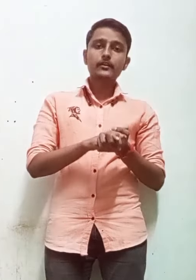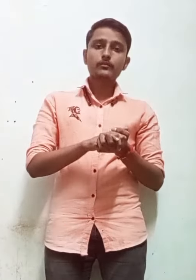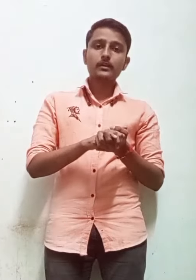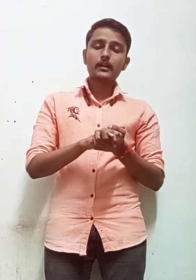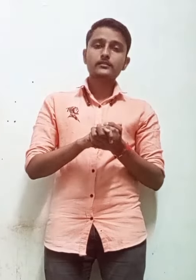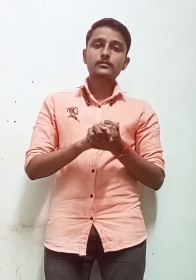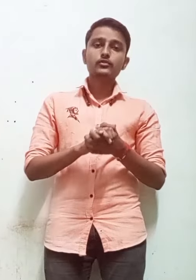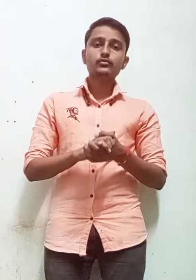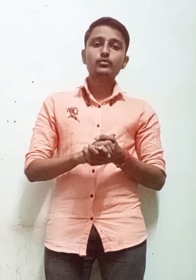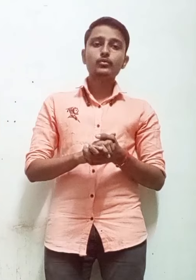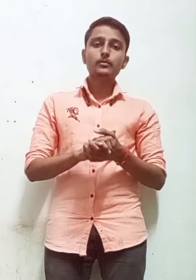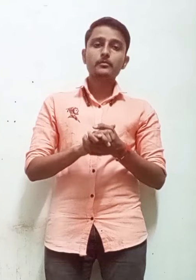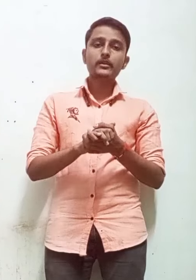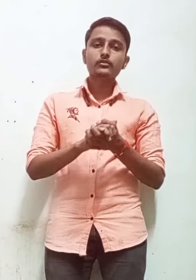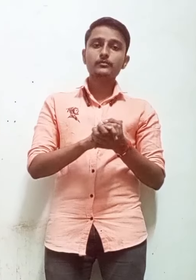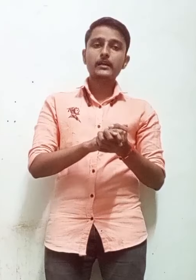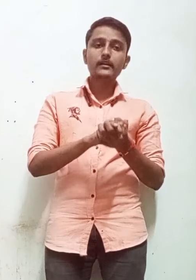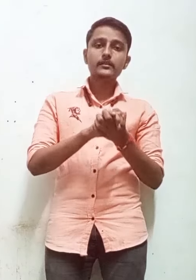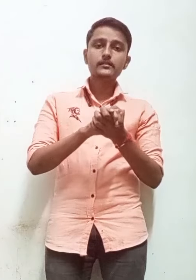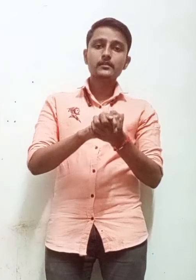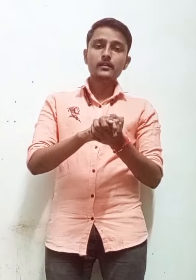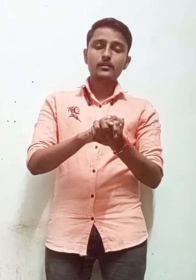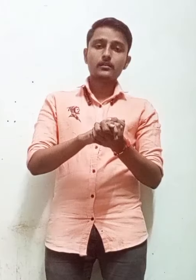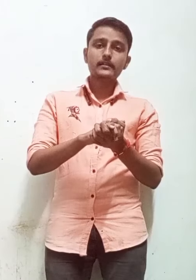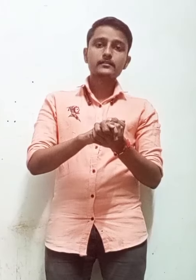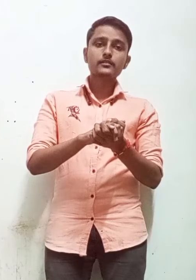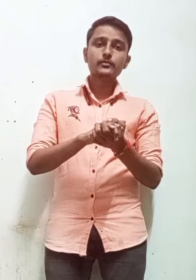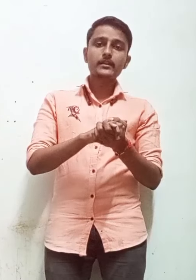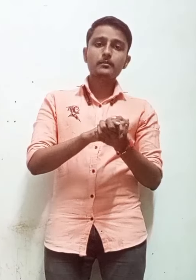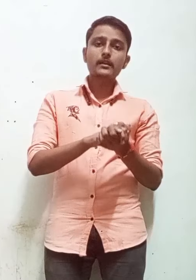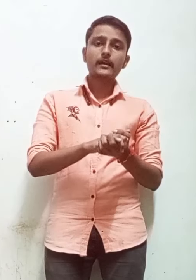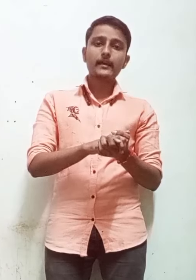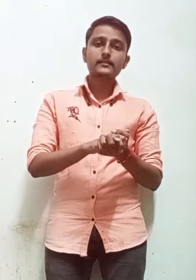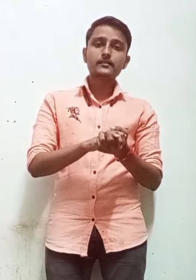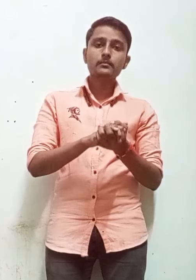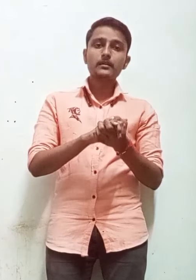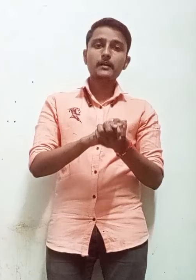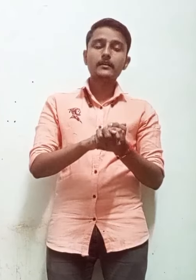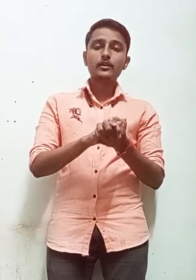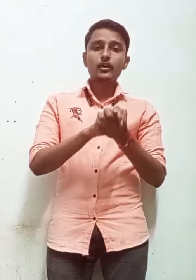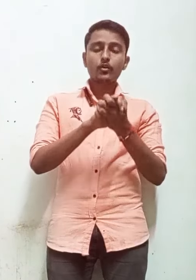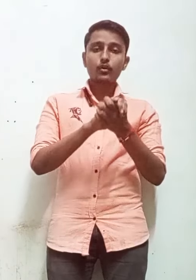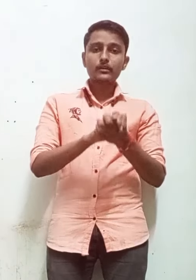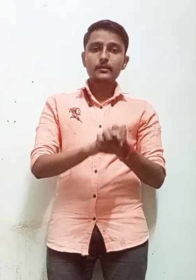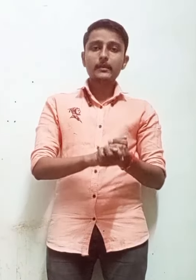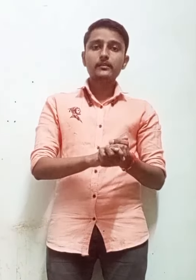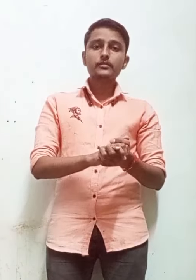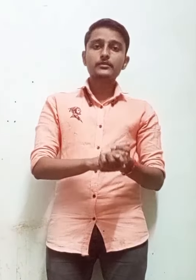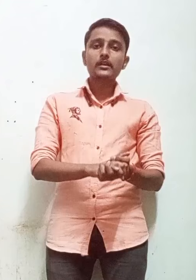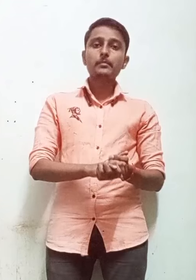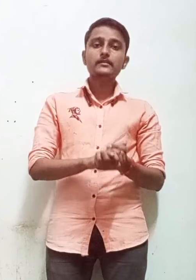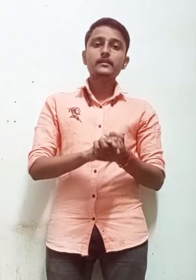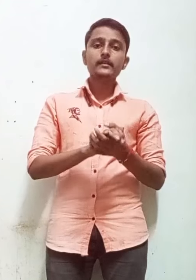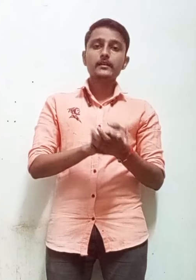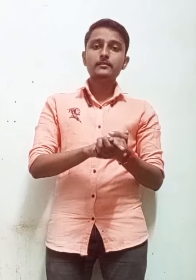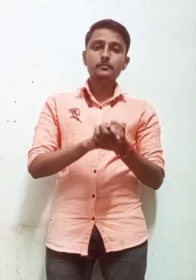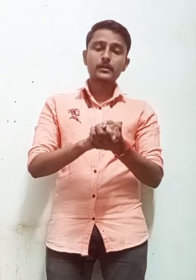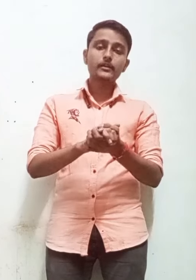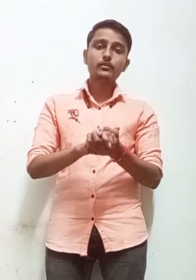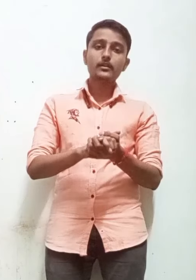of a class. So because of that, this instance variable are accessible by all the methods which are present in particular